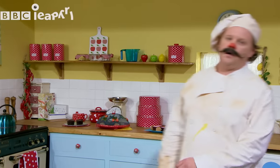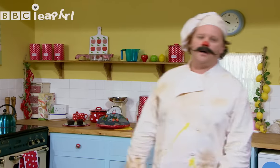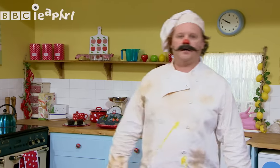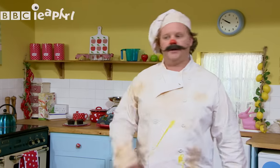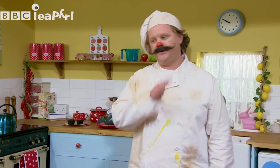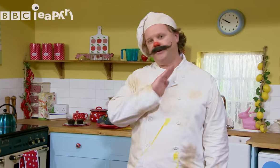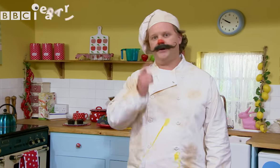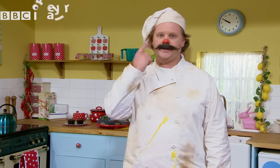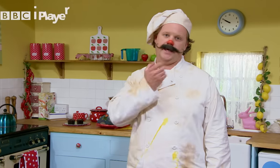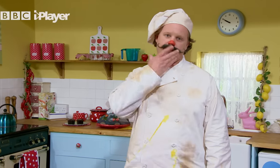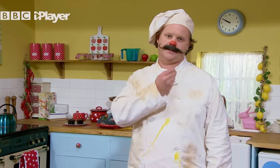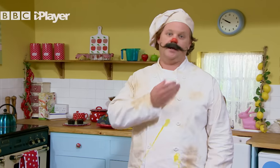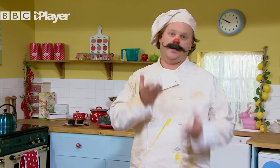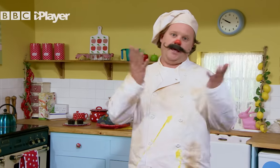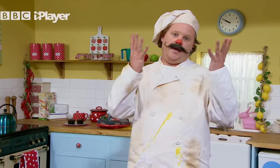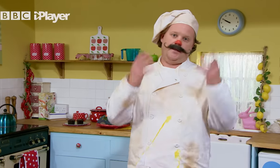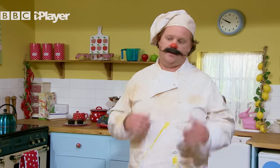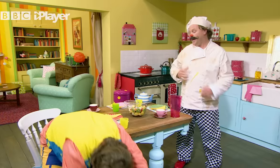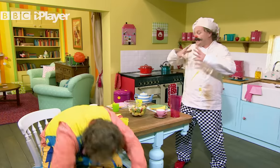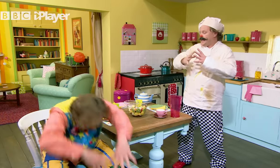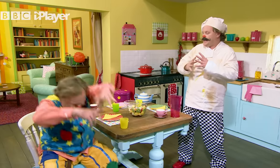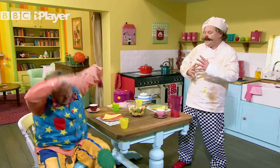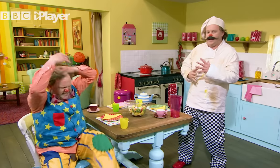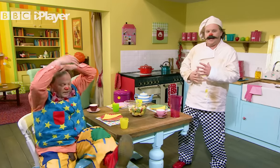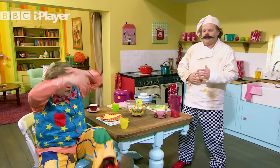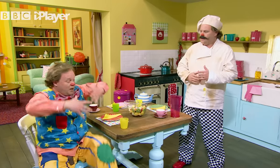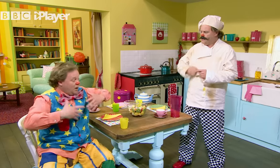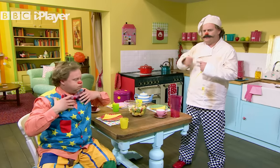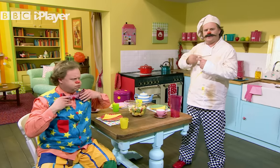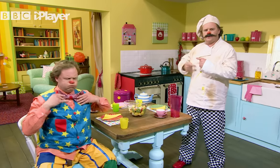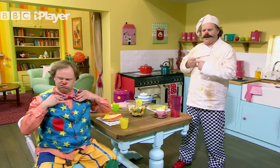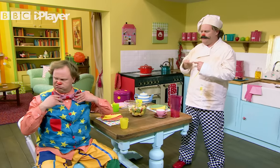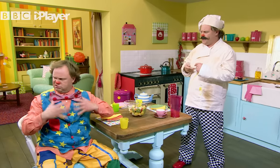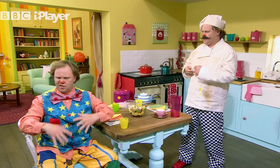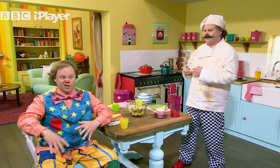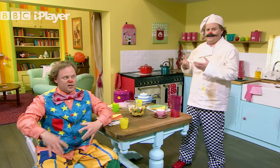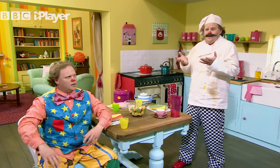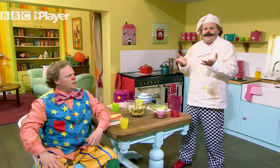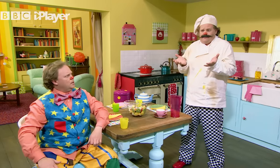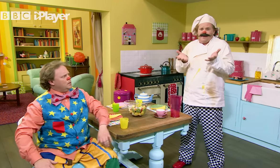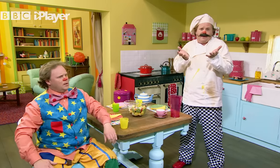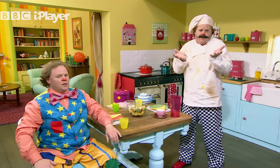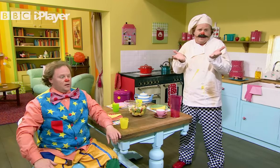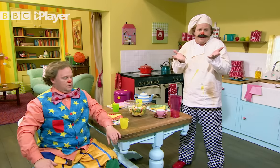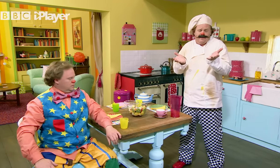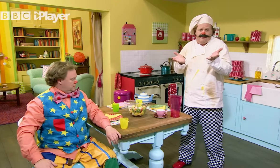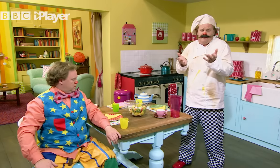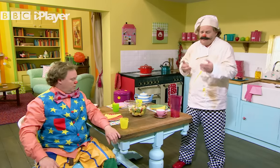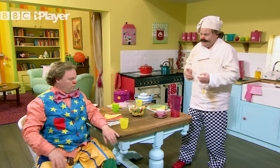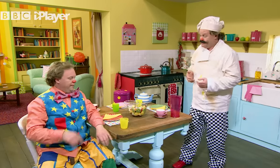Oh, no guest. Again. Hey, I... Monsieur Tumble, you eat very quickly, no?